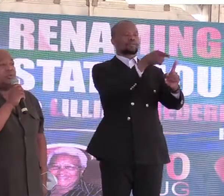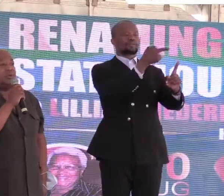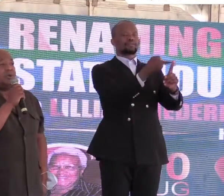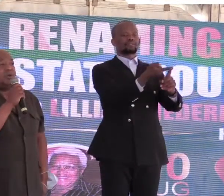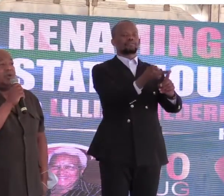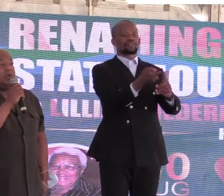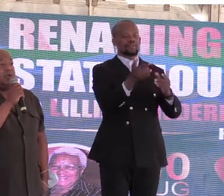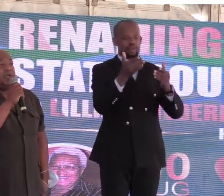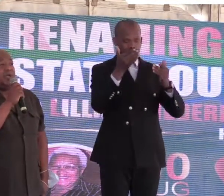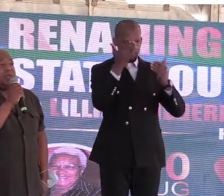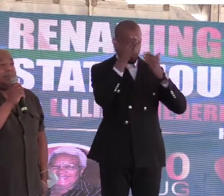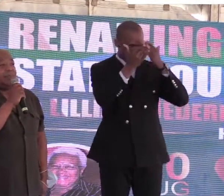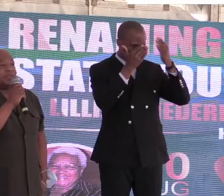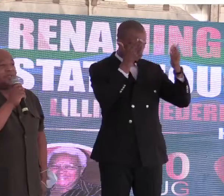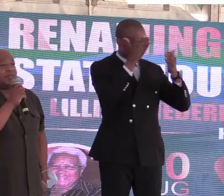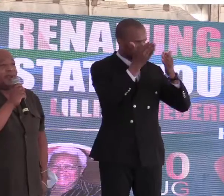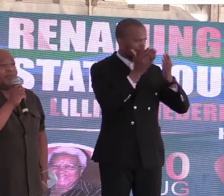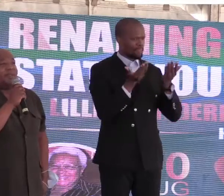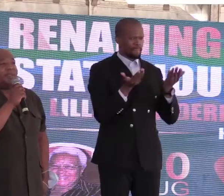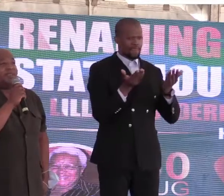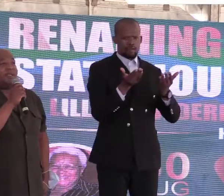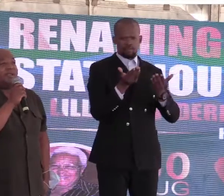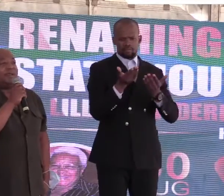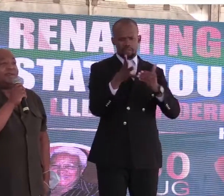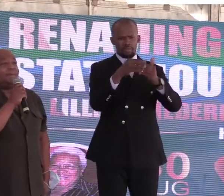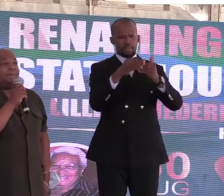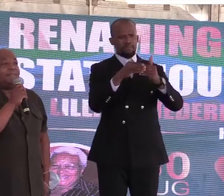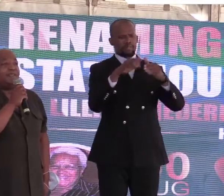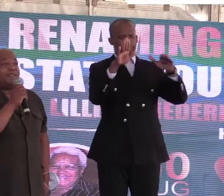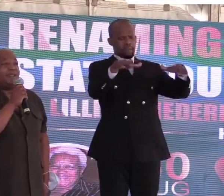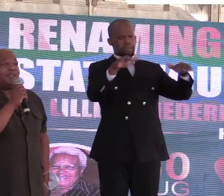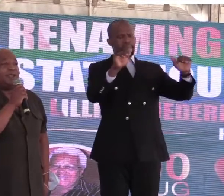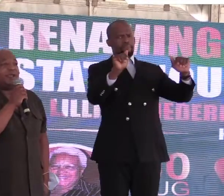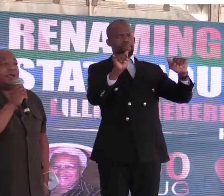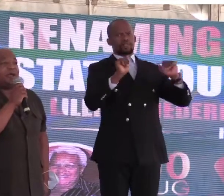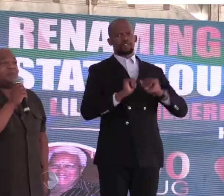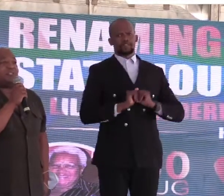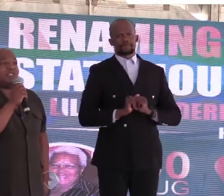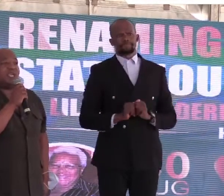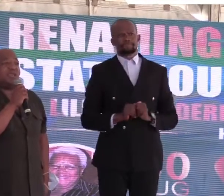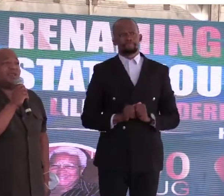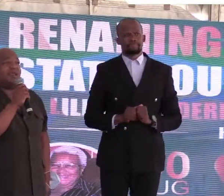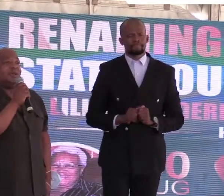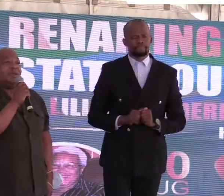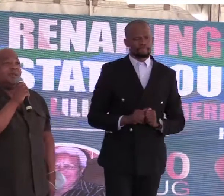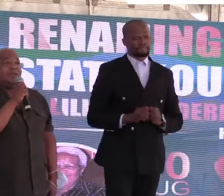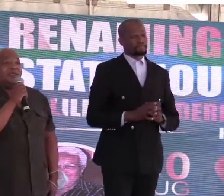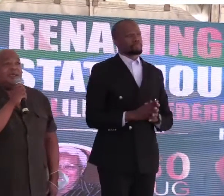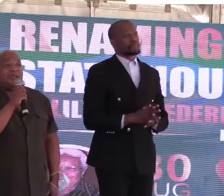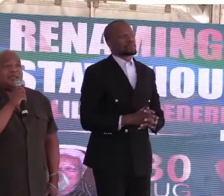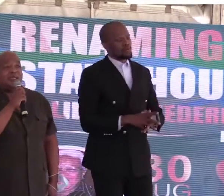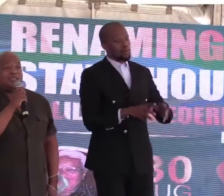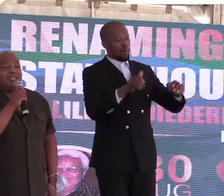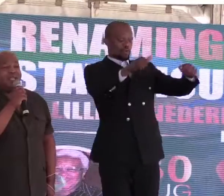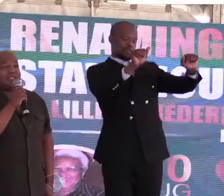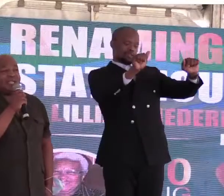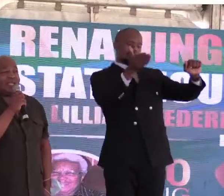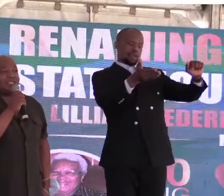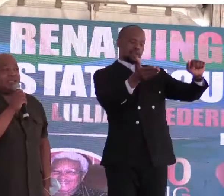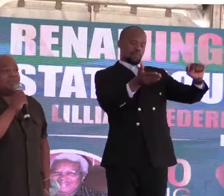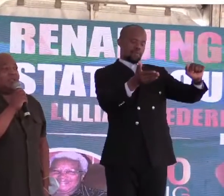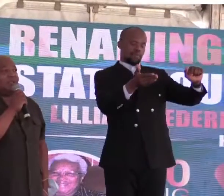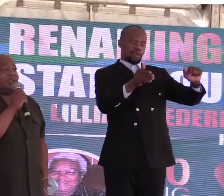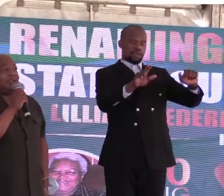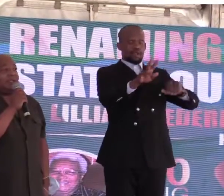to members of Parliament, the House Chair in the